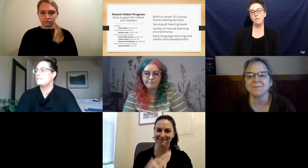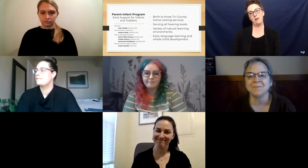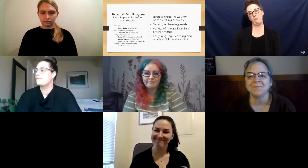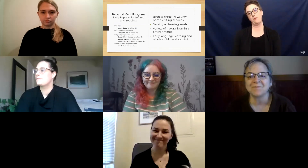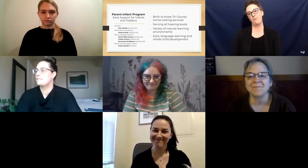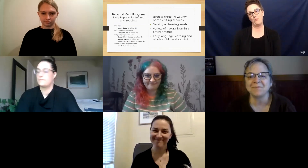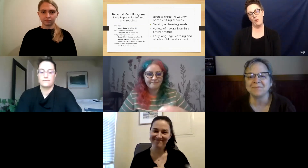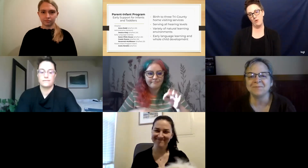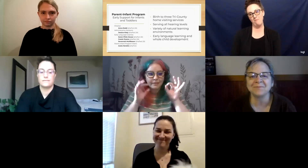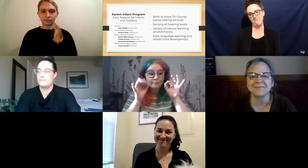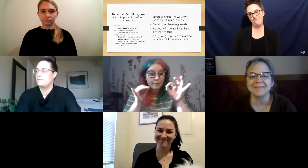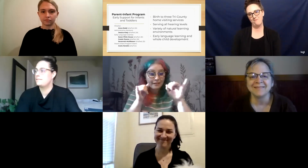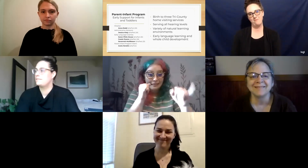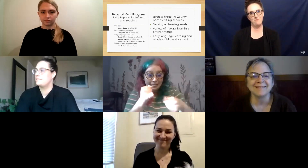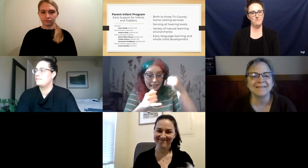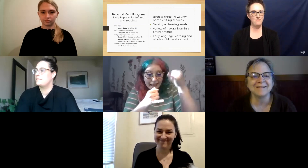the PIP program.